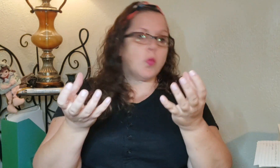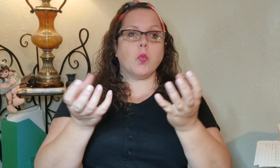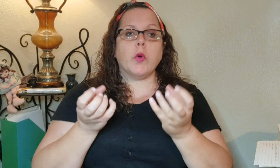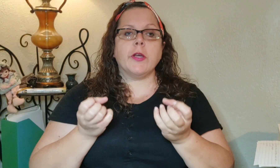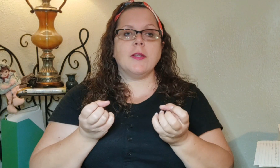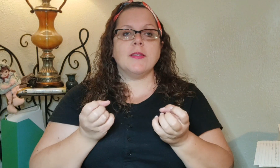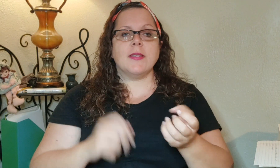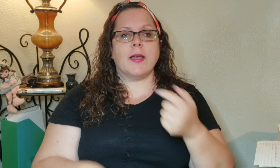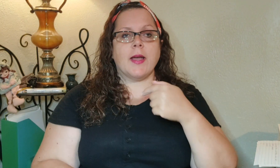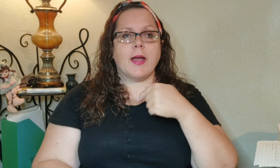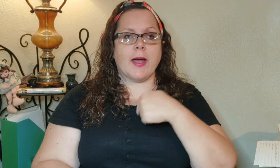want,